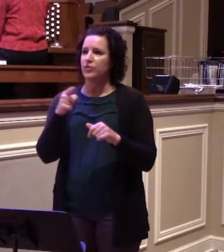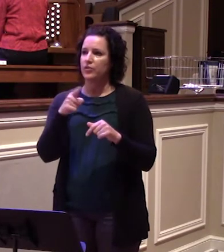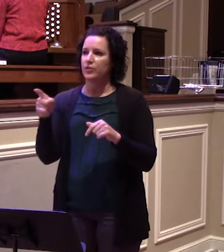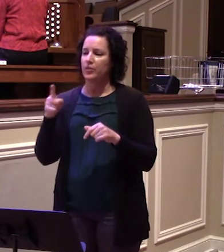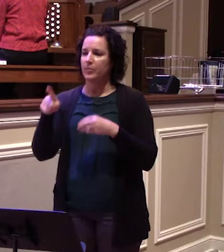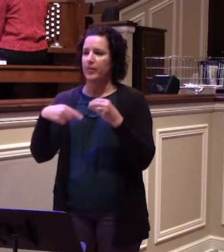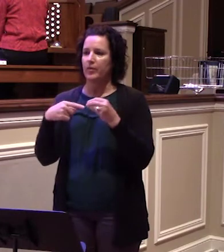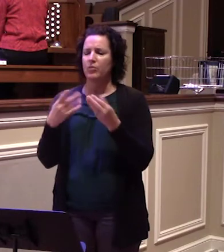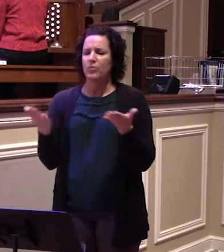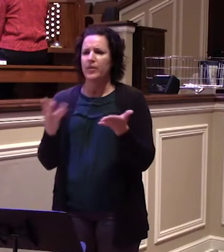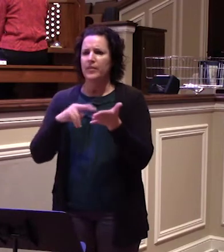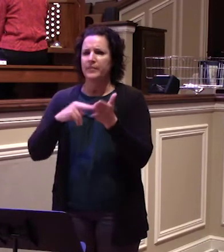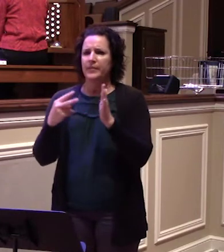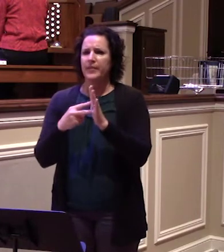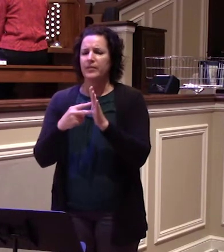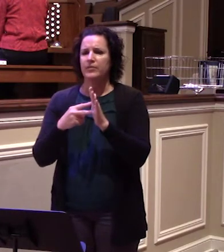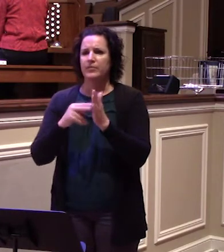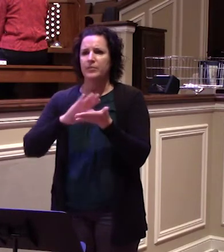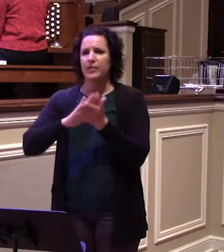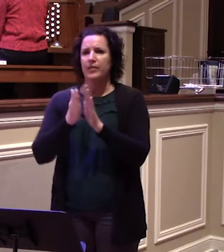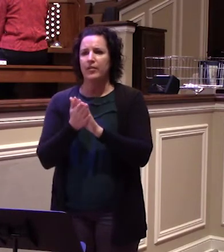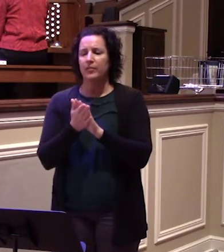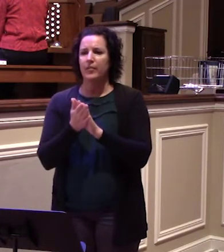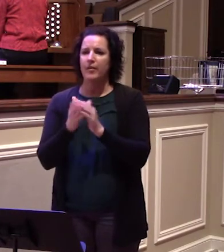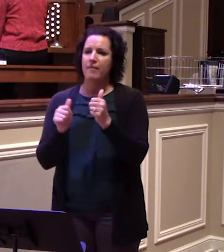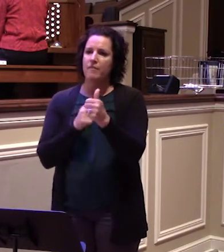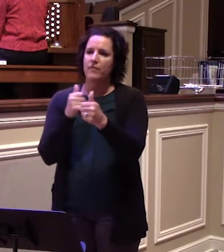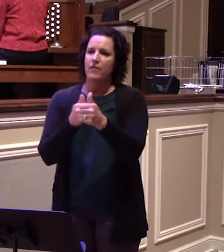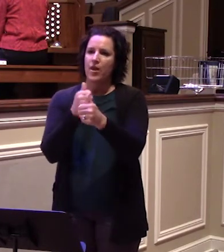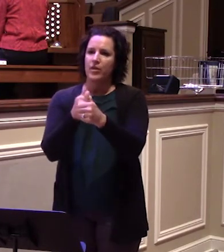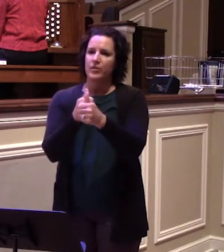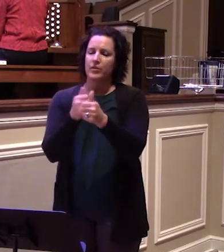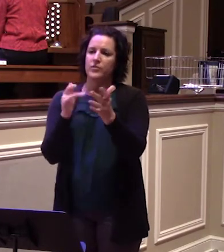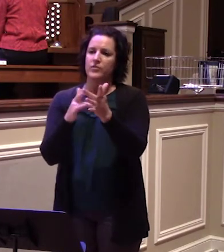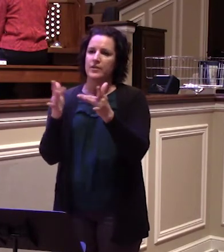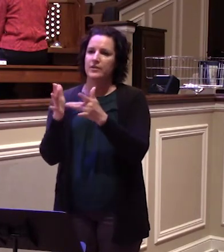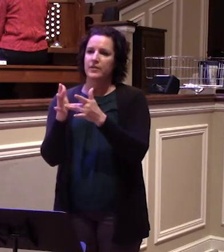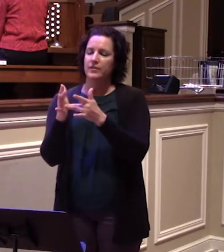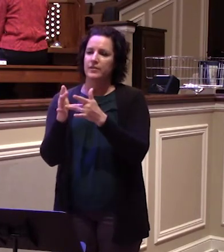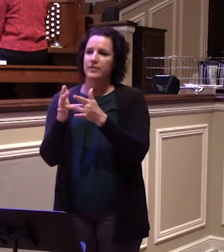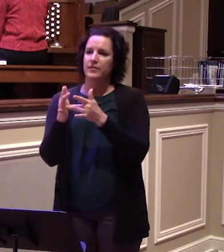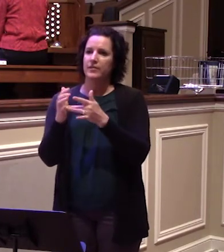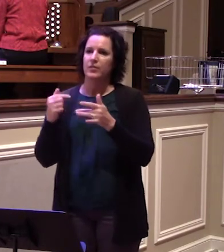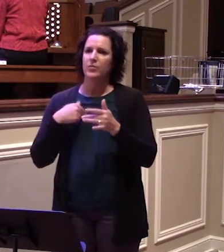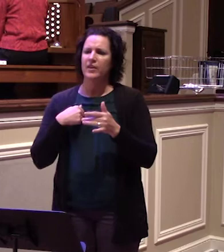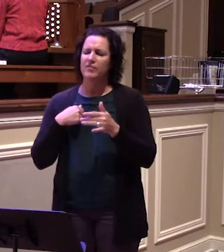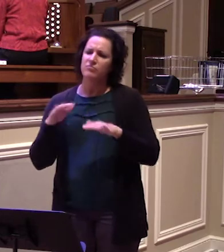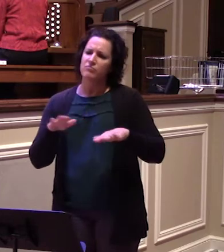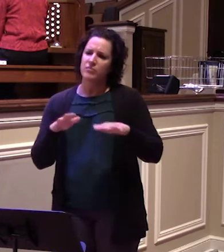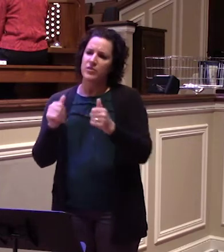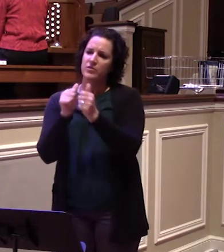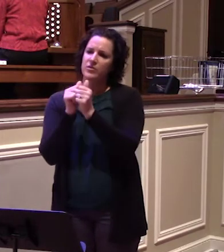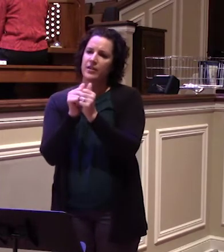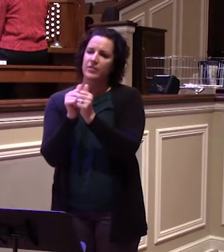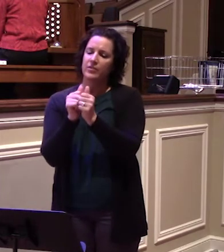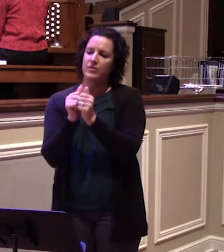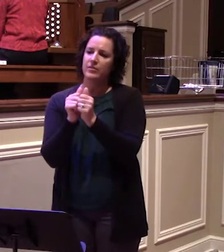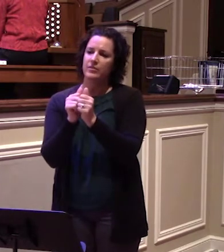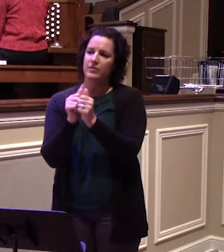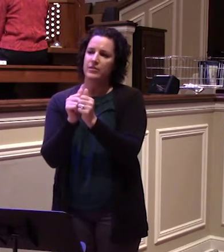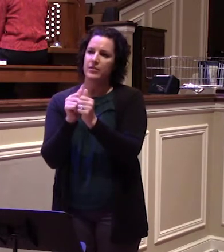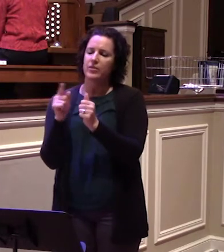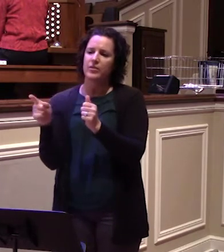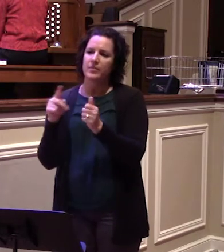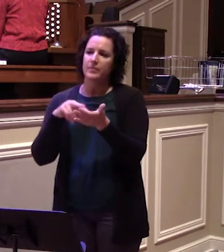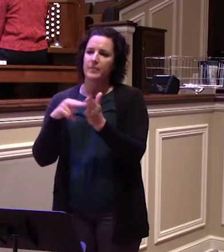Jesus. If you need a church home where we can walk after this Jesus together, you can make that known